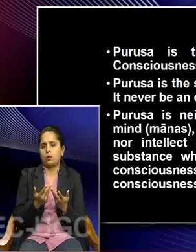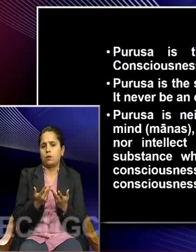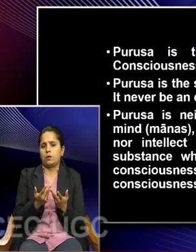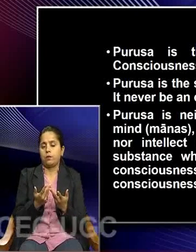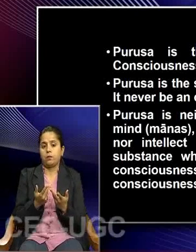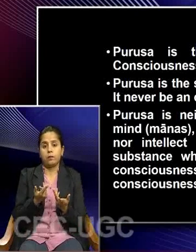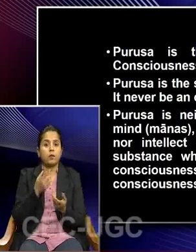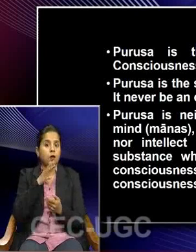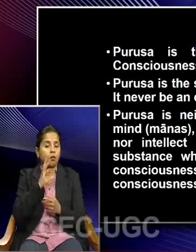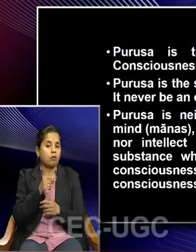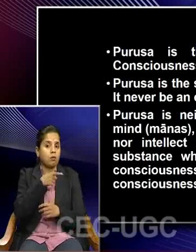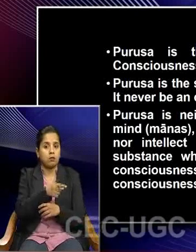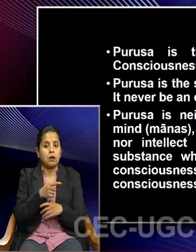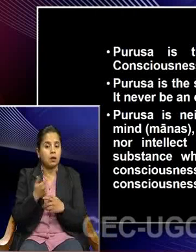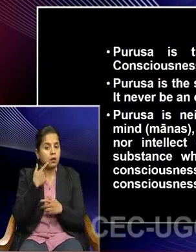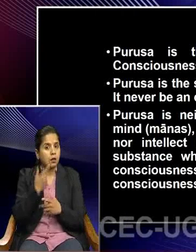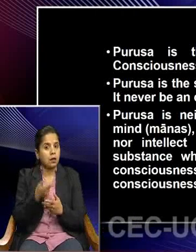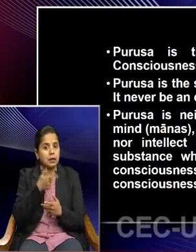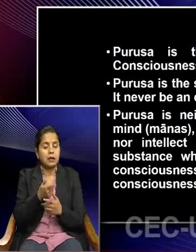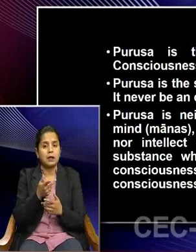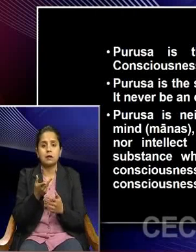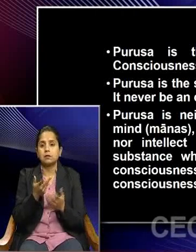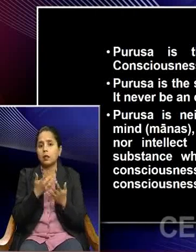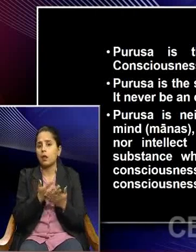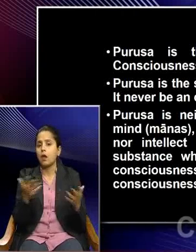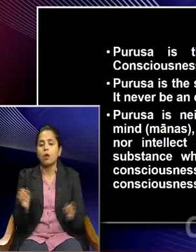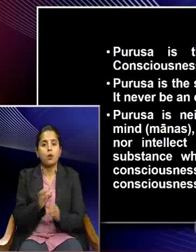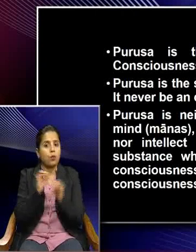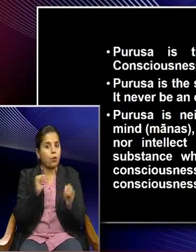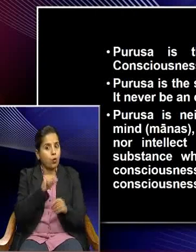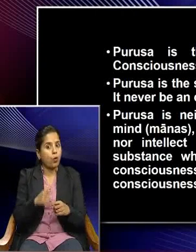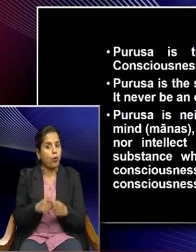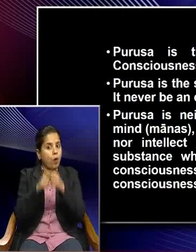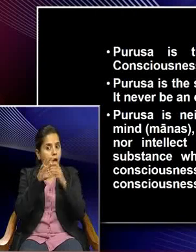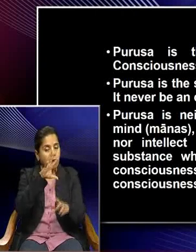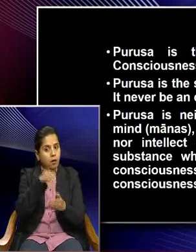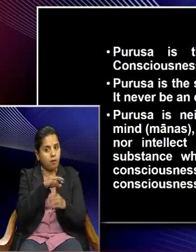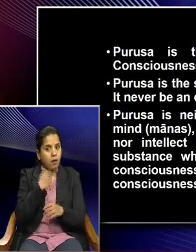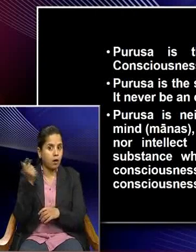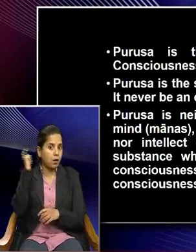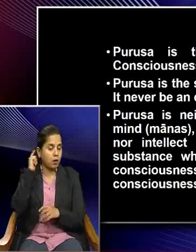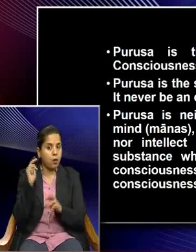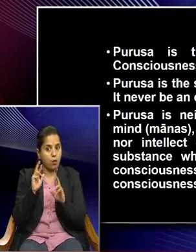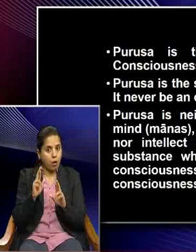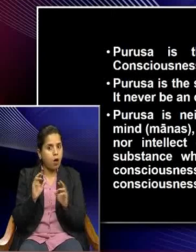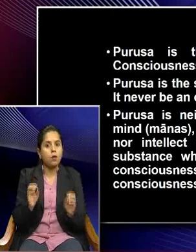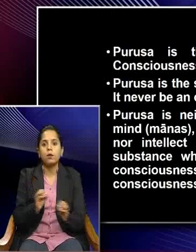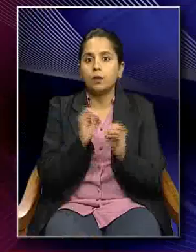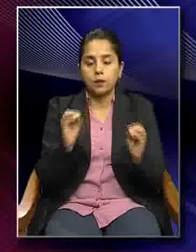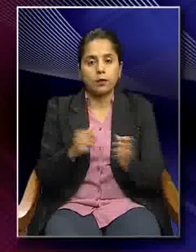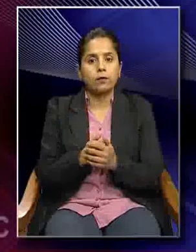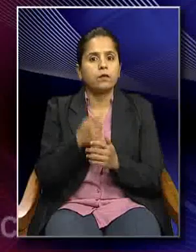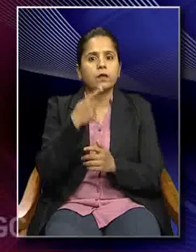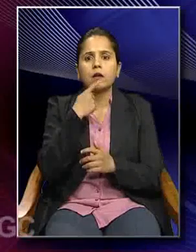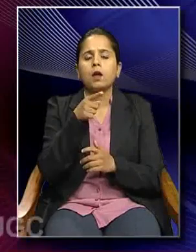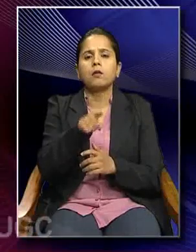In fact, it is not even the substance which has the quality of consciousness. So then what